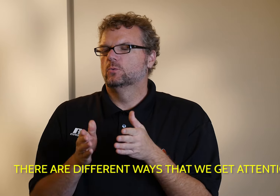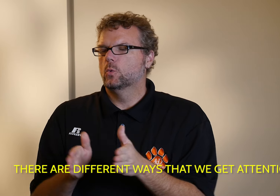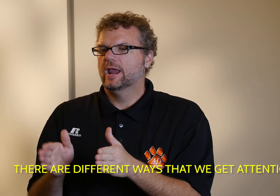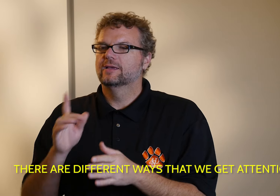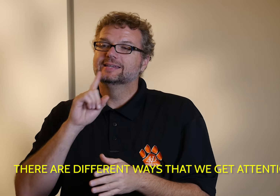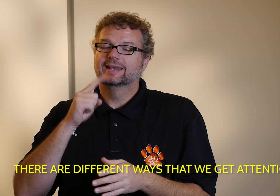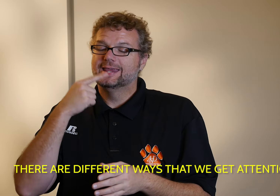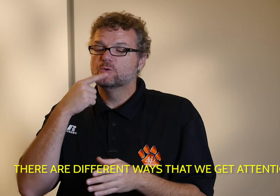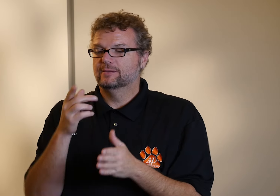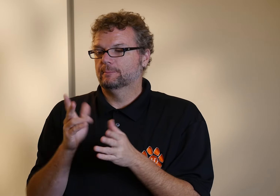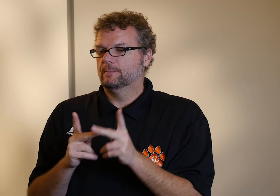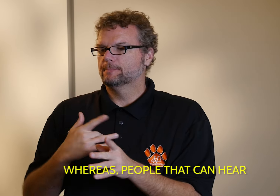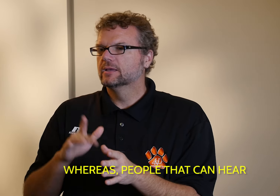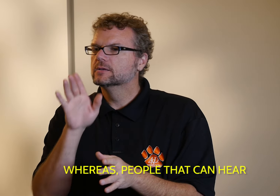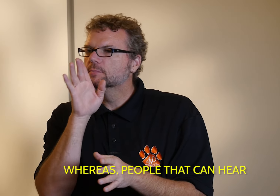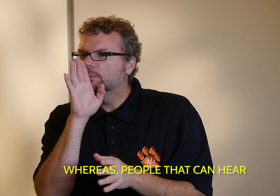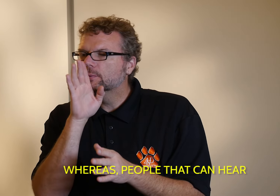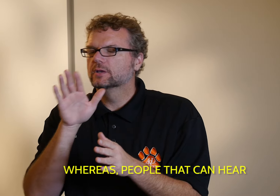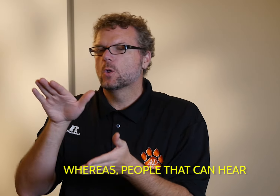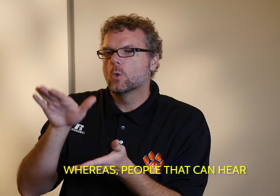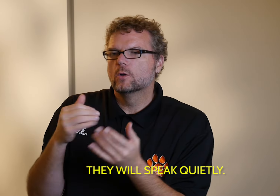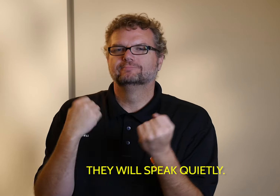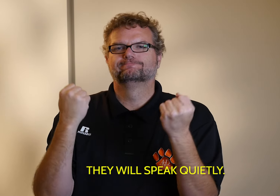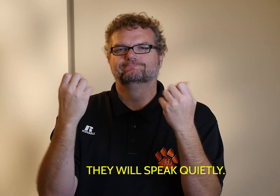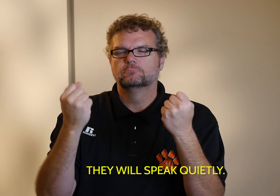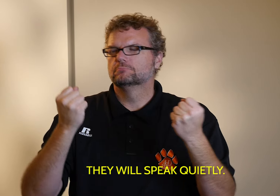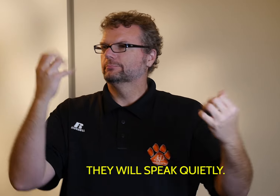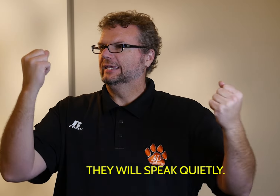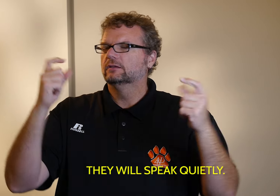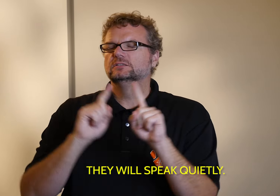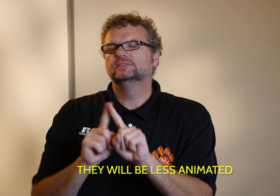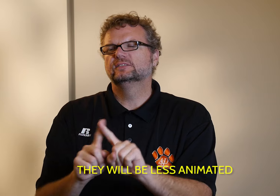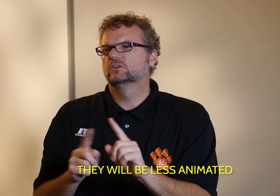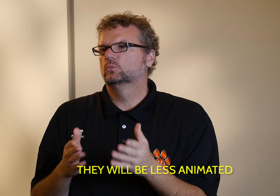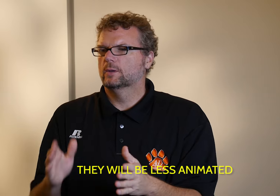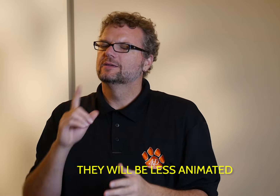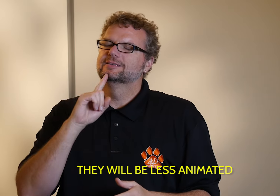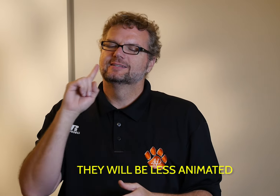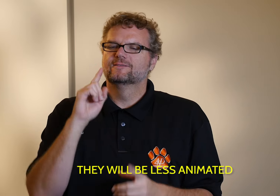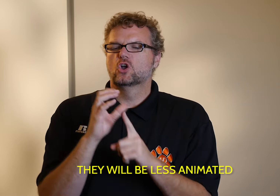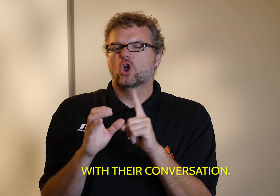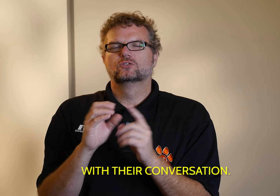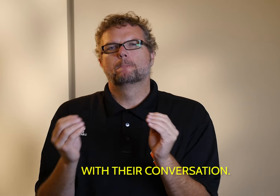get attention. Whereas people that can hear, they will speak quietly. They will be less animated with their